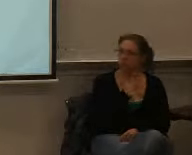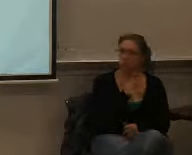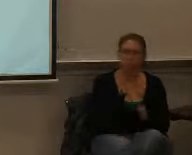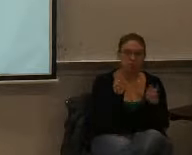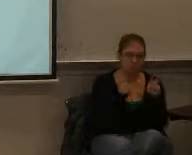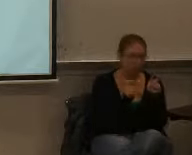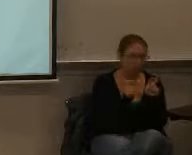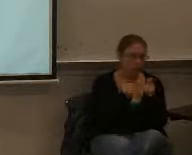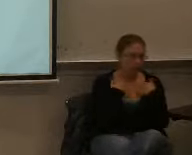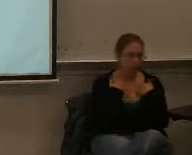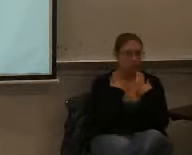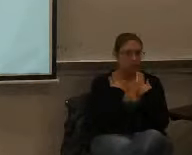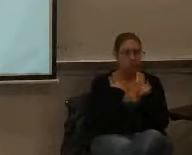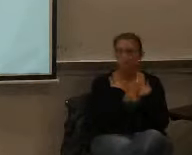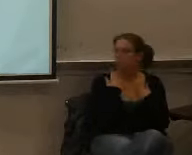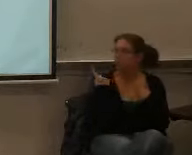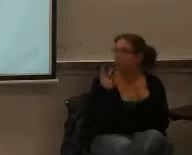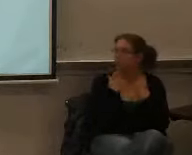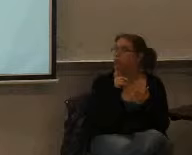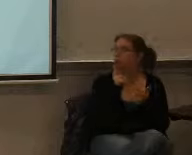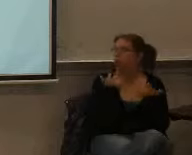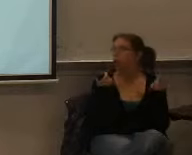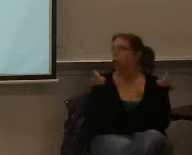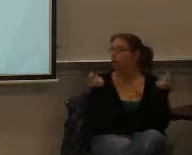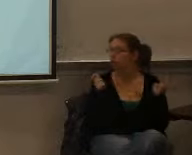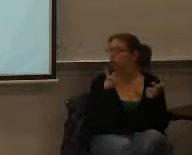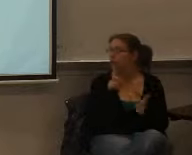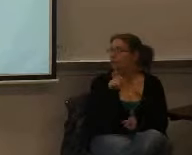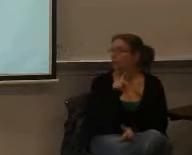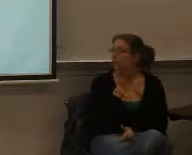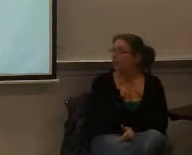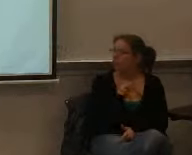pretty small animal, and this being a really large